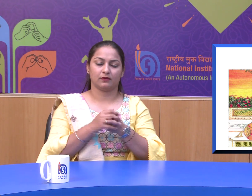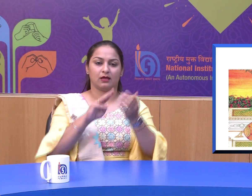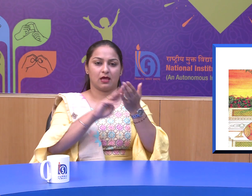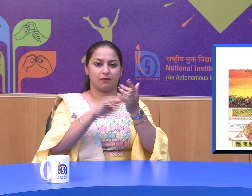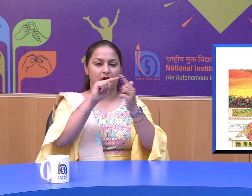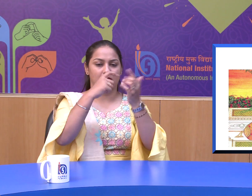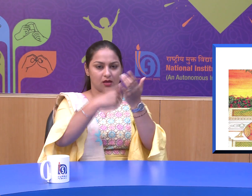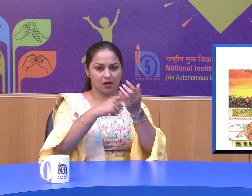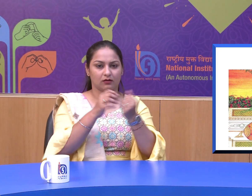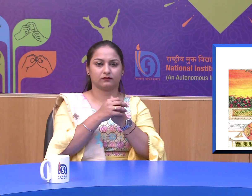Ali